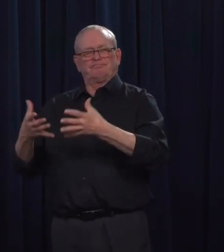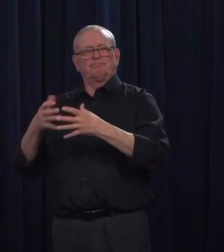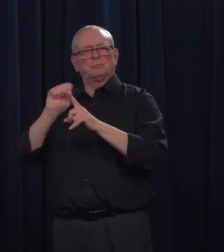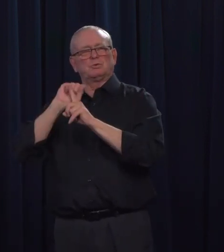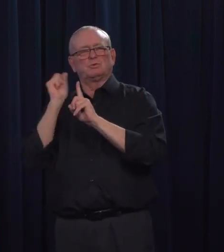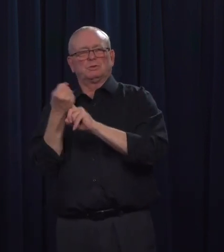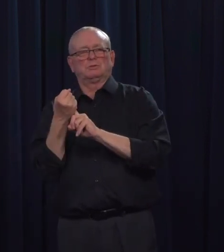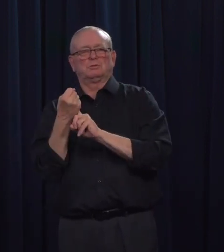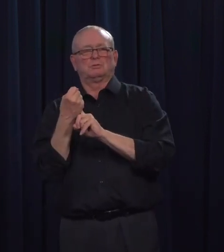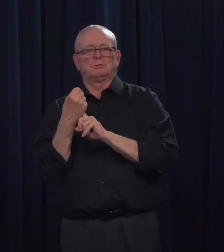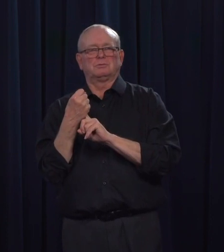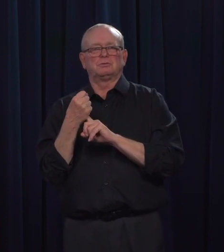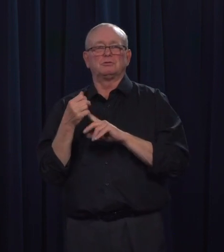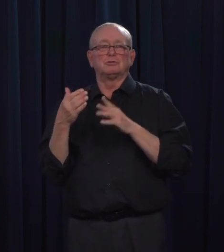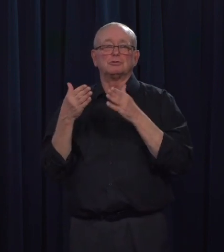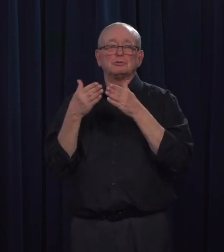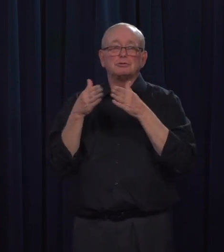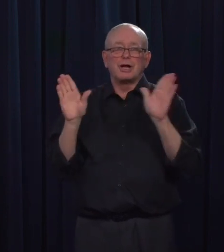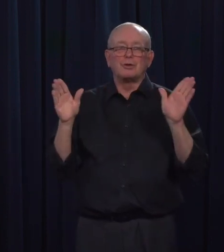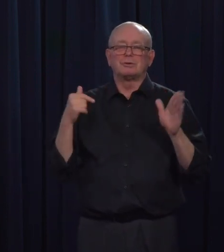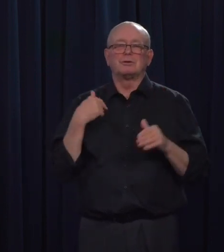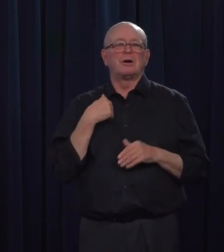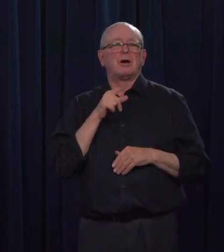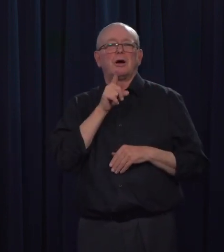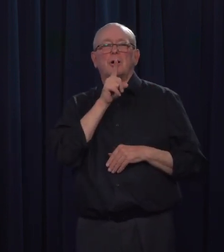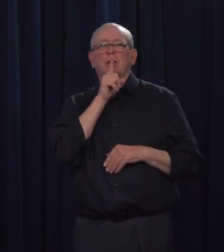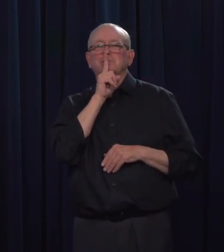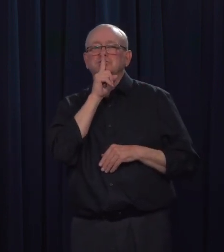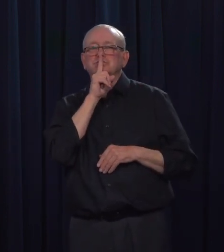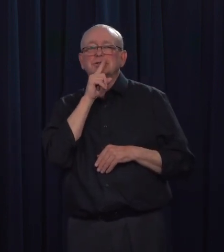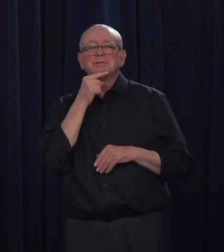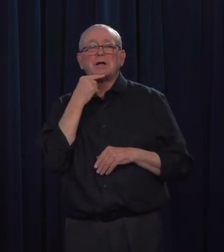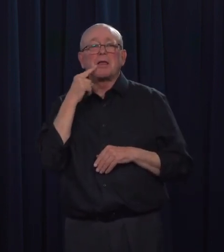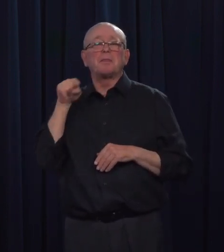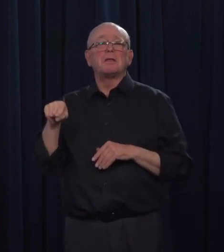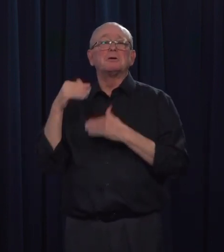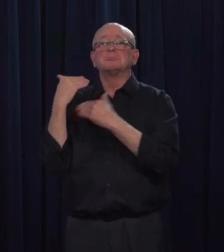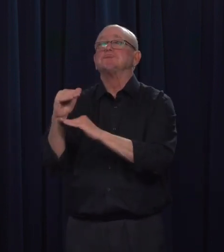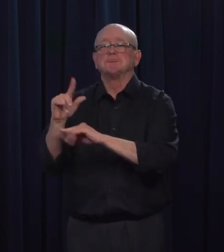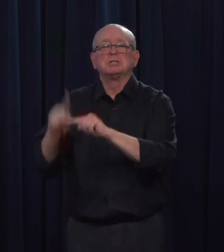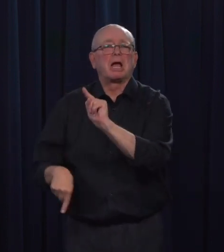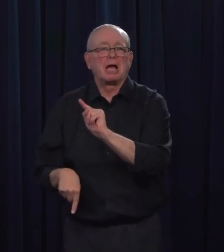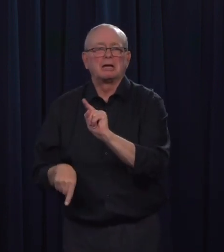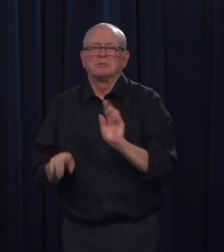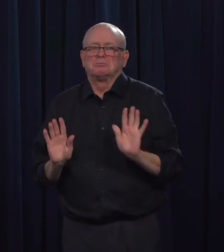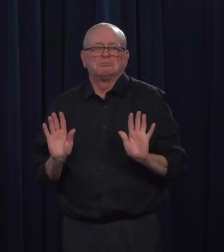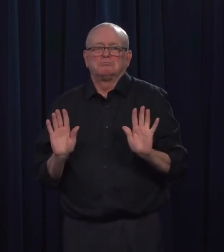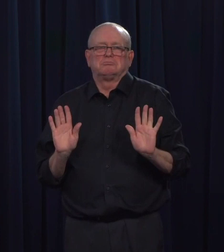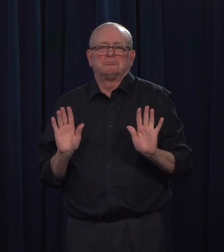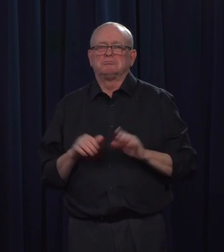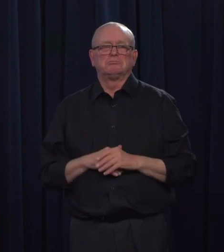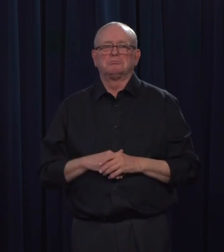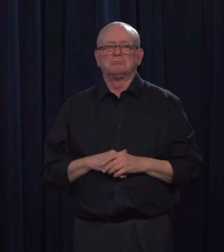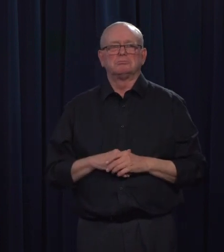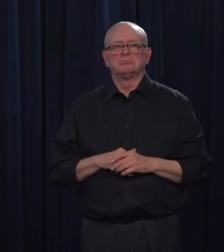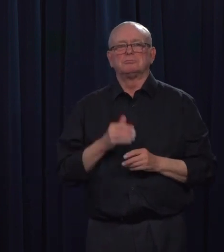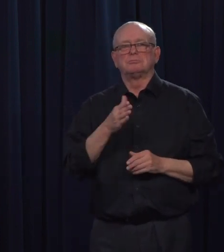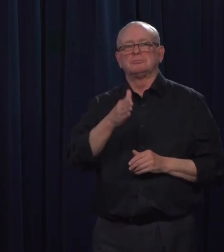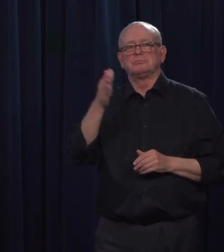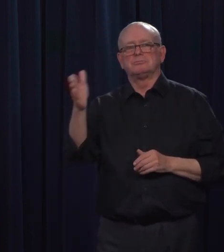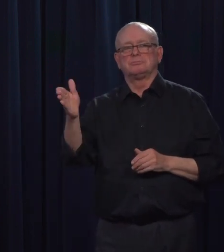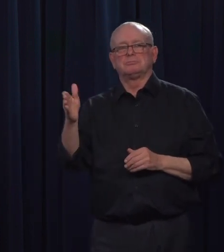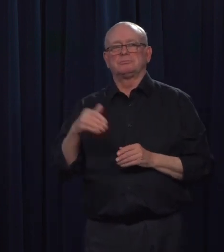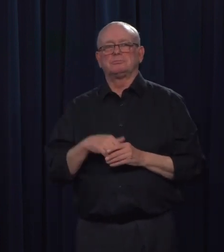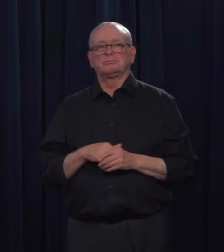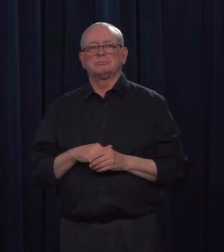limited. Saskatchewan is now limiting gatherings to no more than 10 people. I was hoping you could explain why that isn't necessary